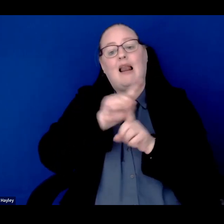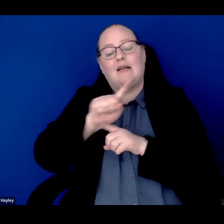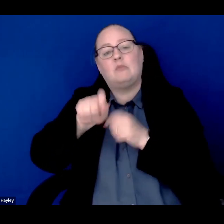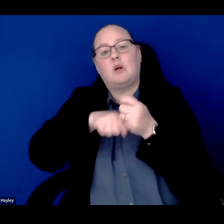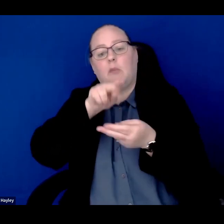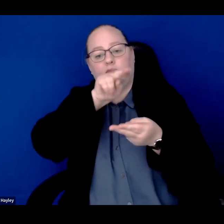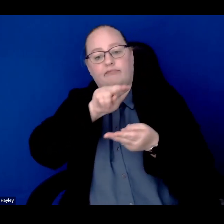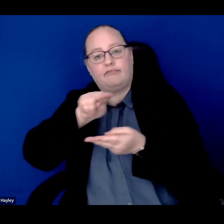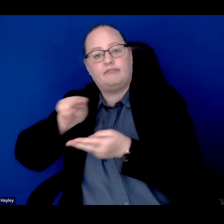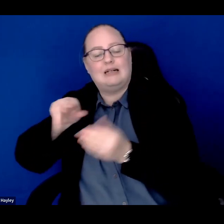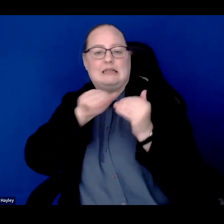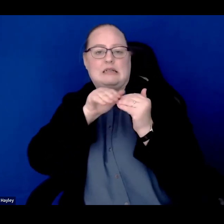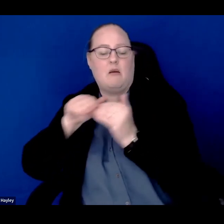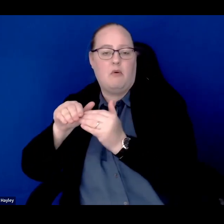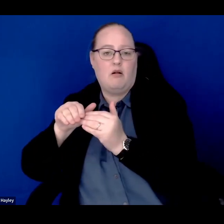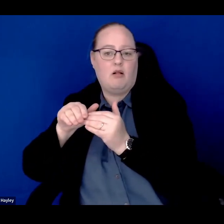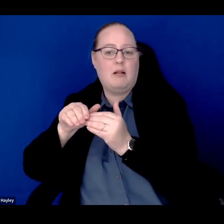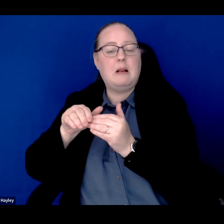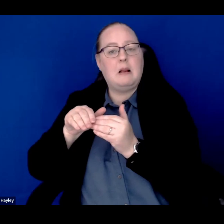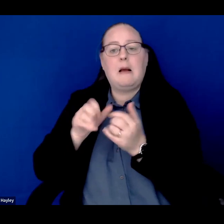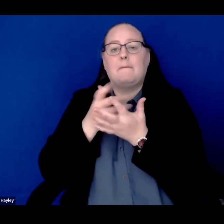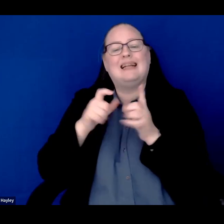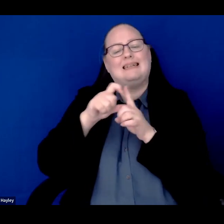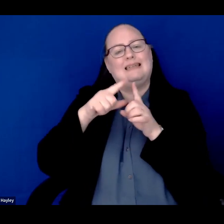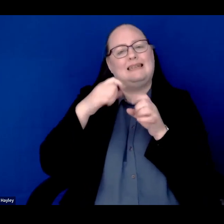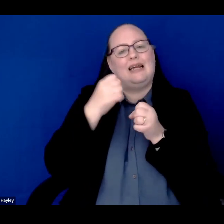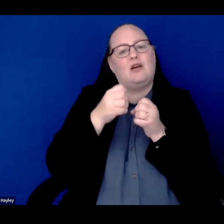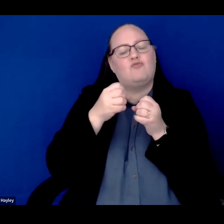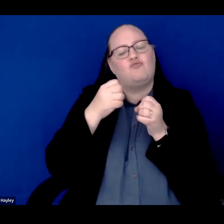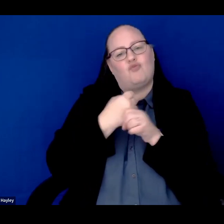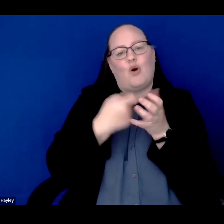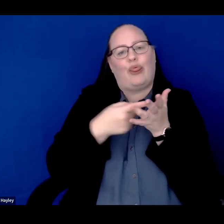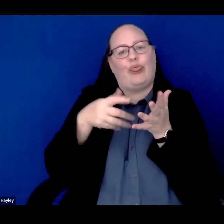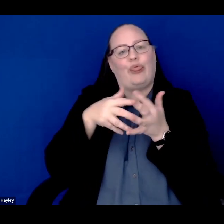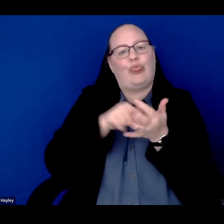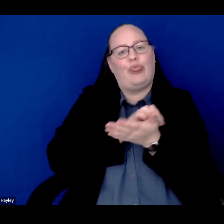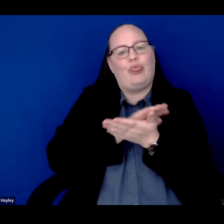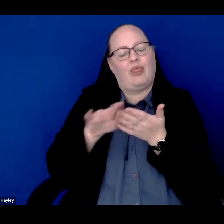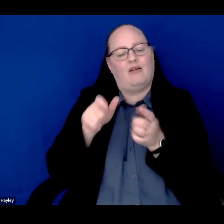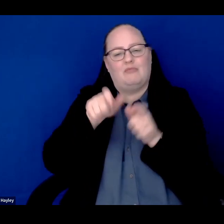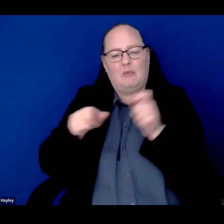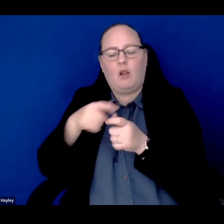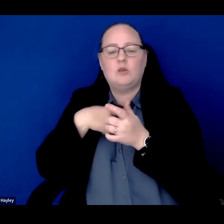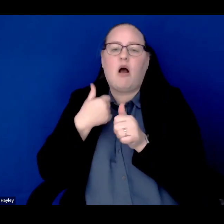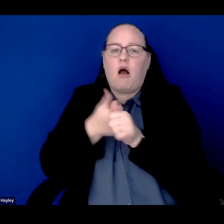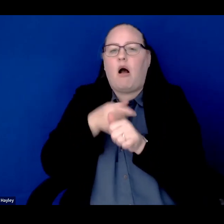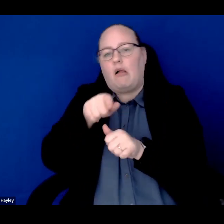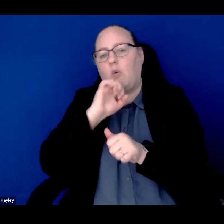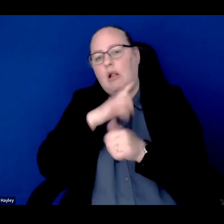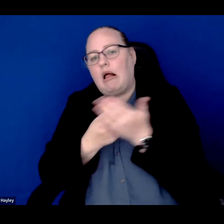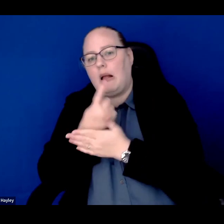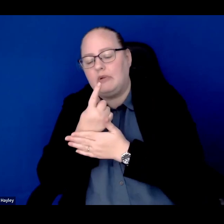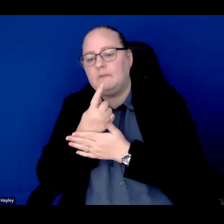degrowth proponents advocate? Or do you think all of this is naive and actually what's going to happen is we're going